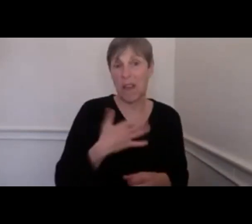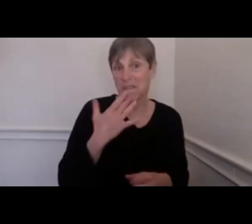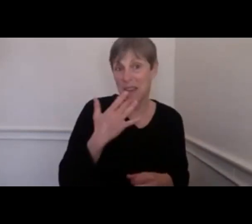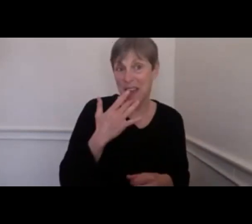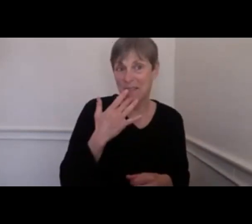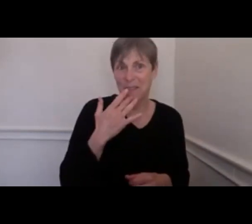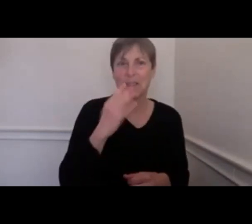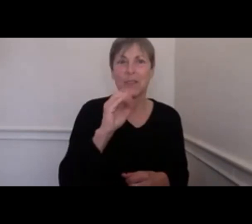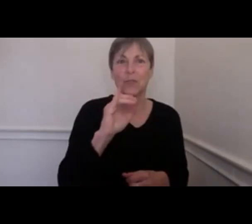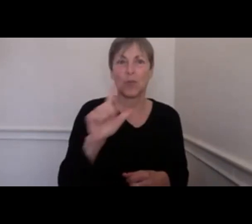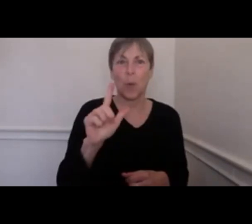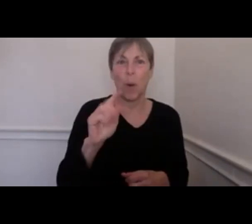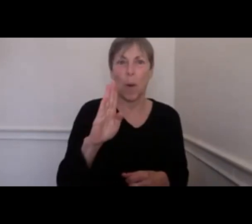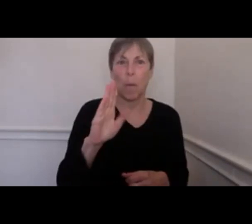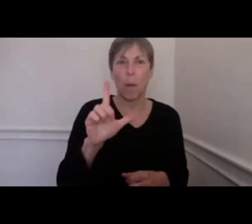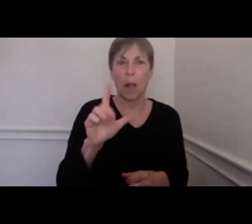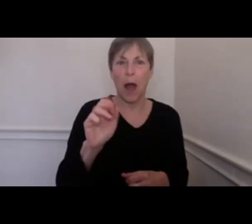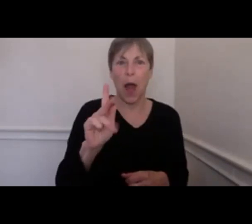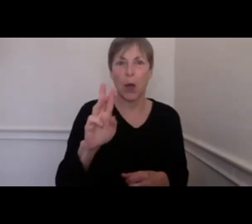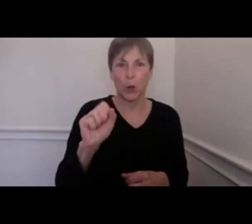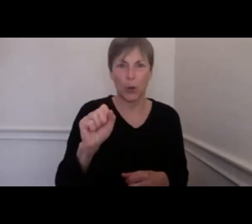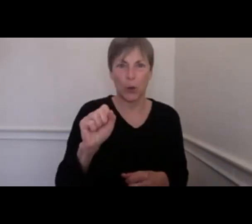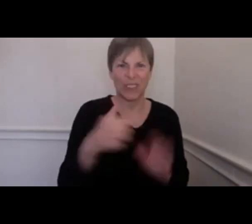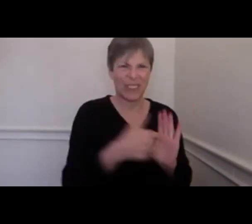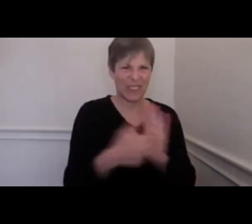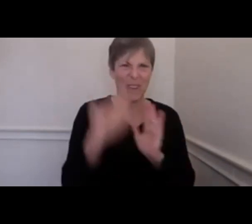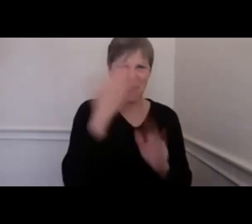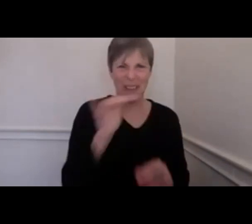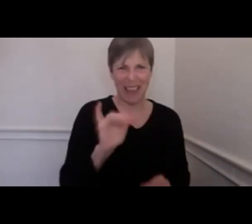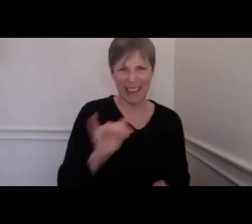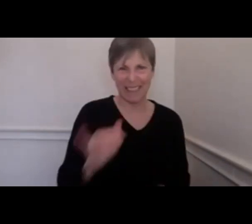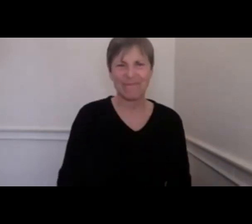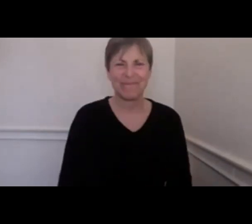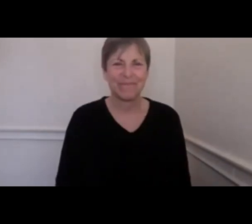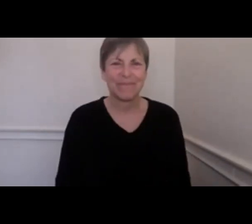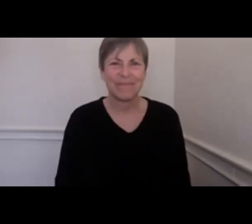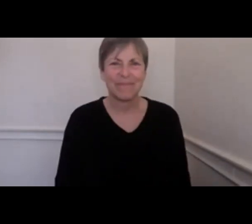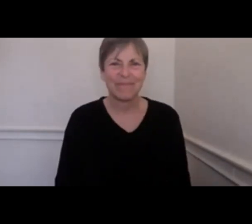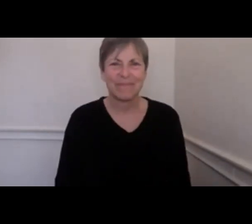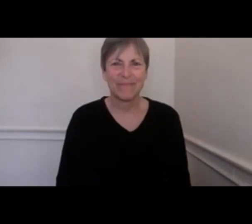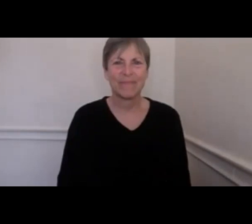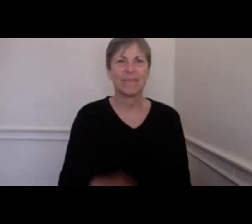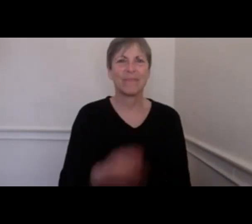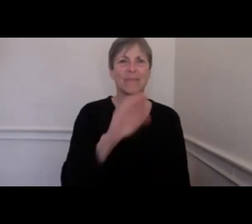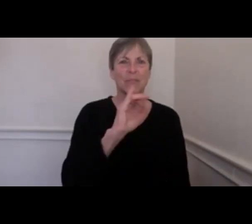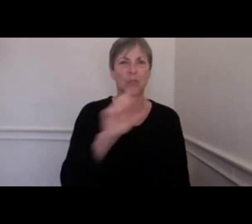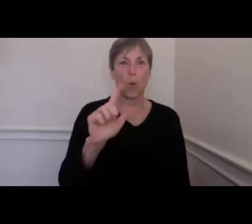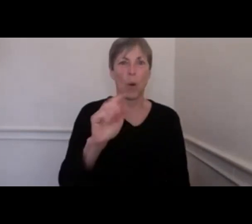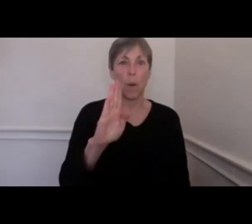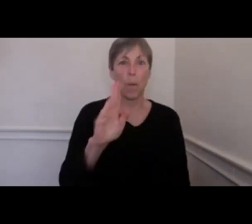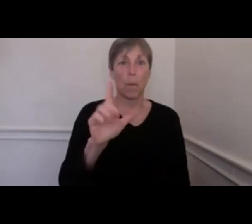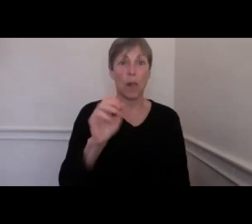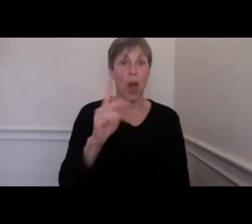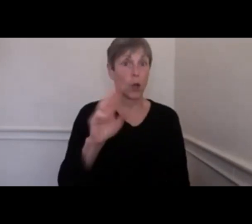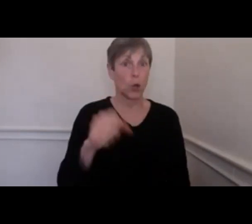me move these wonderful little creatures to show you a little bit of. So soil blockers are these